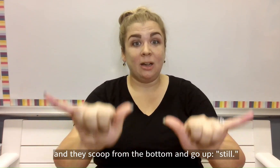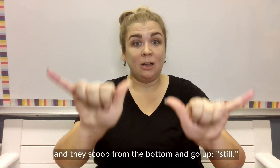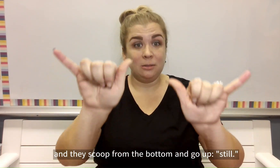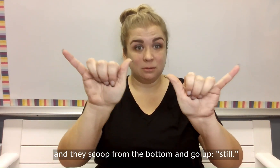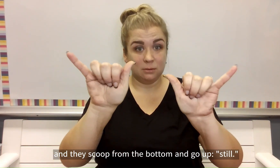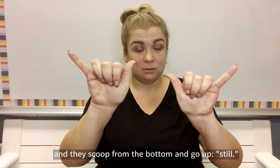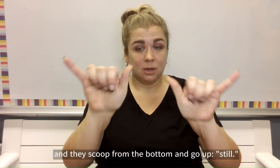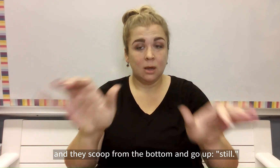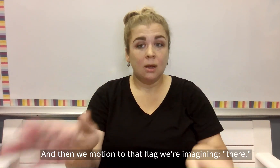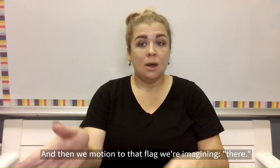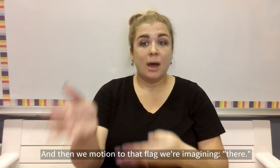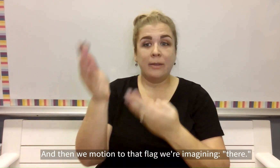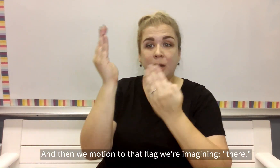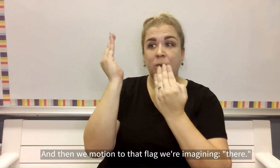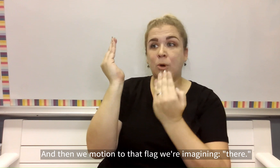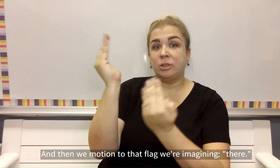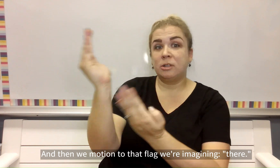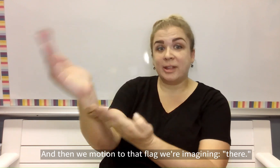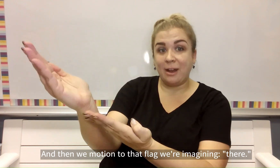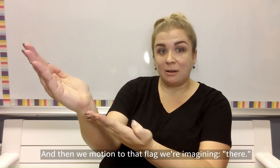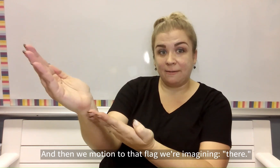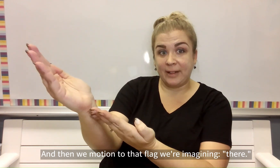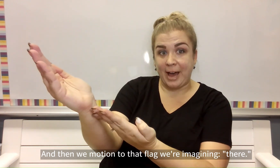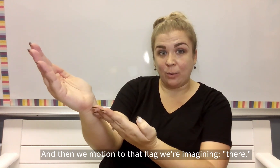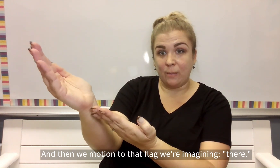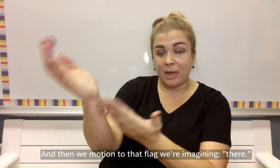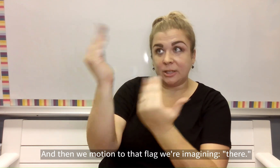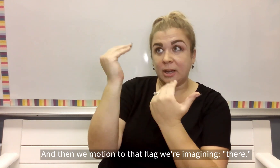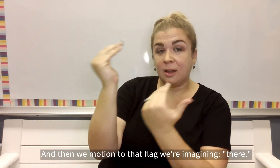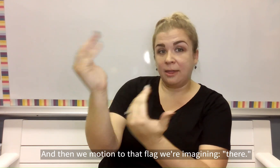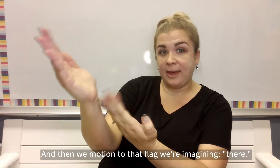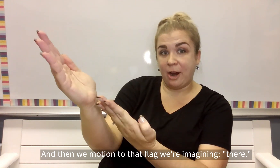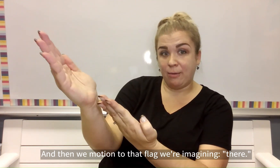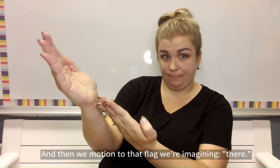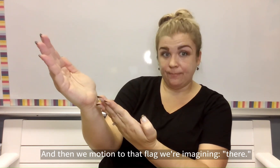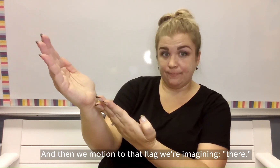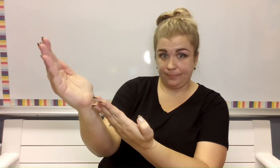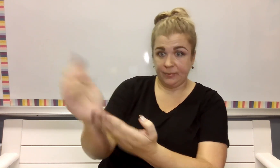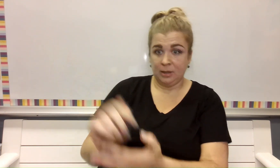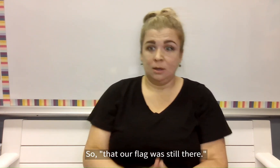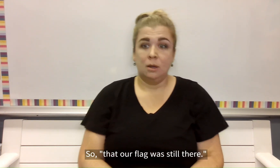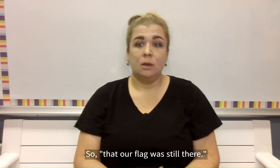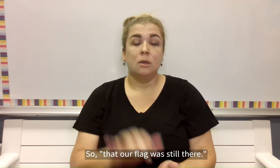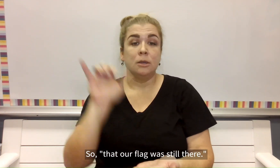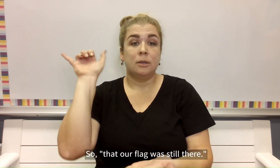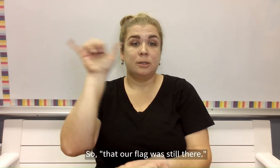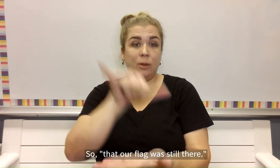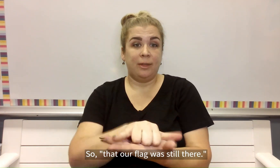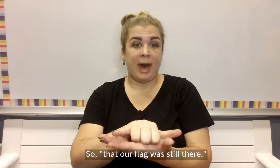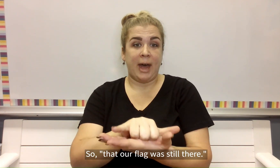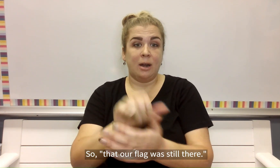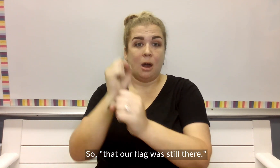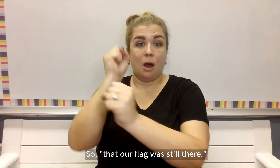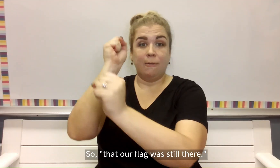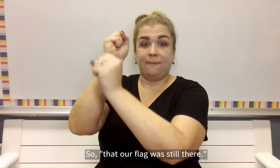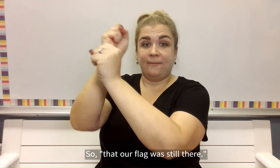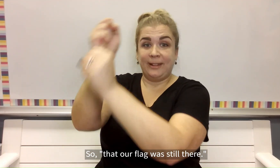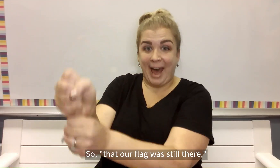Still, and then we motion to that flag we're imagining there. So that our